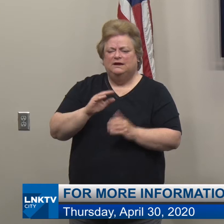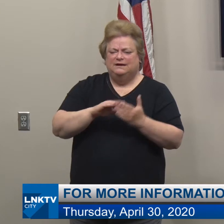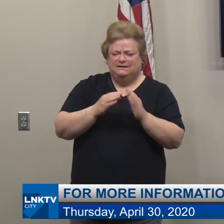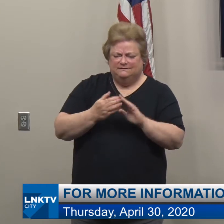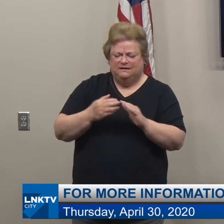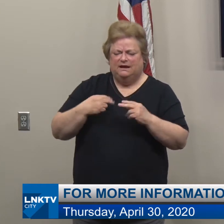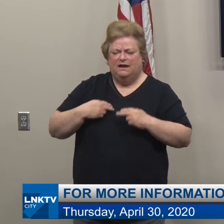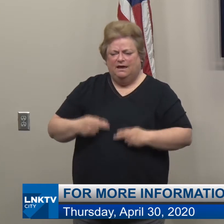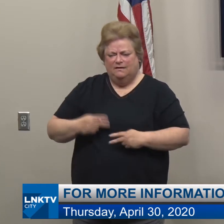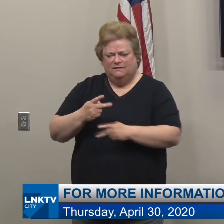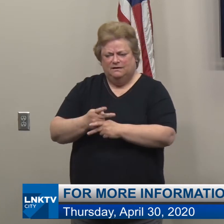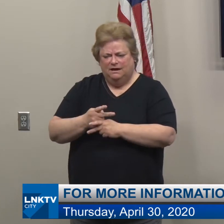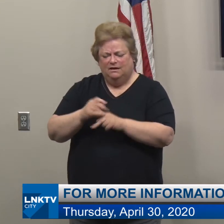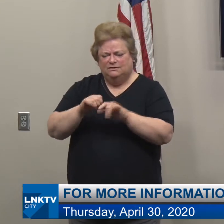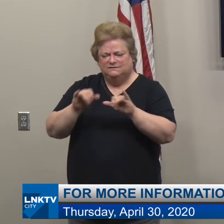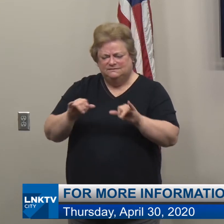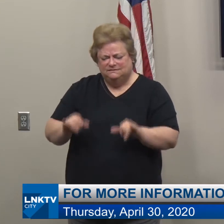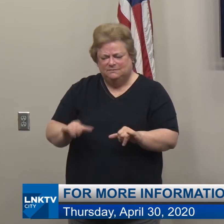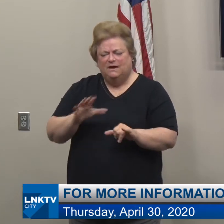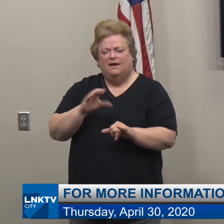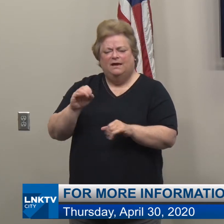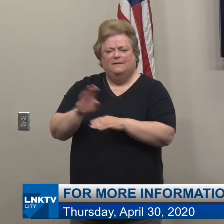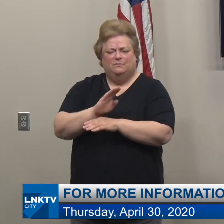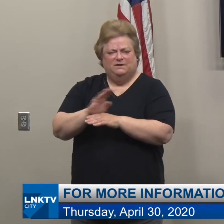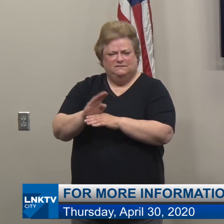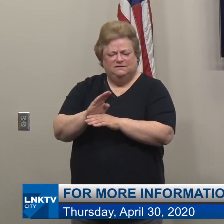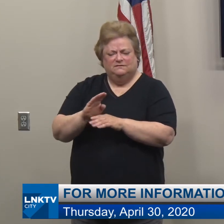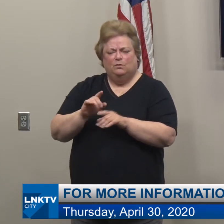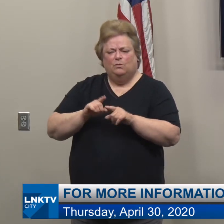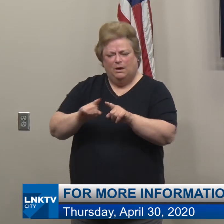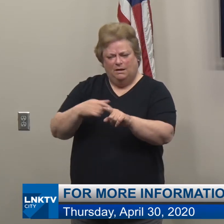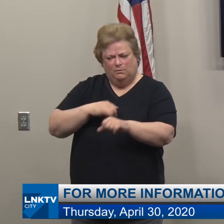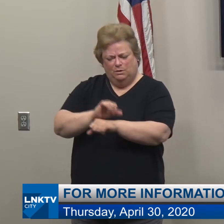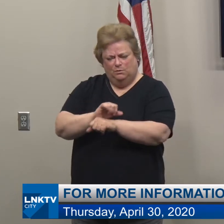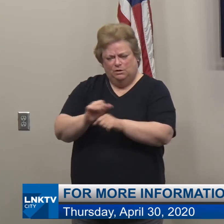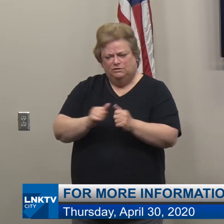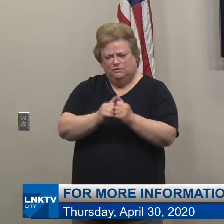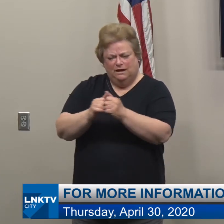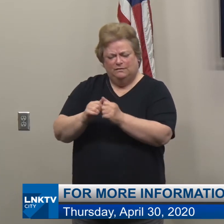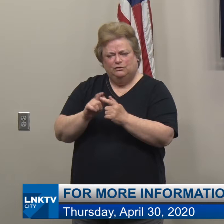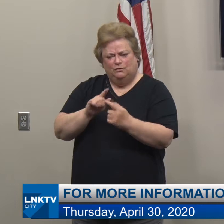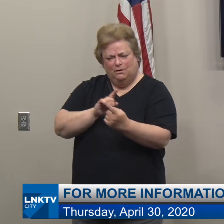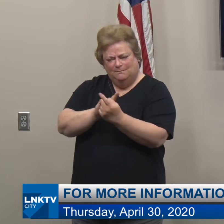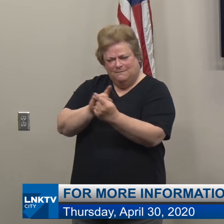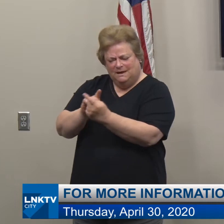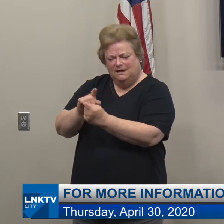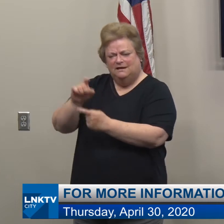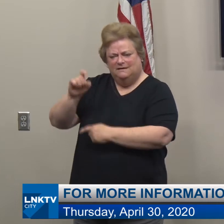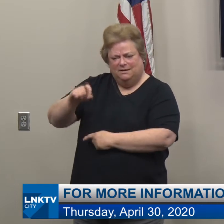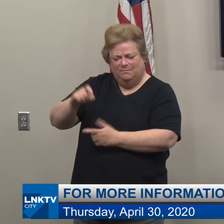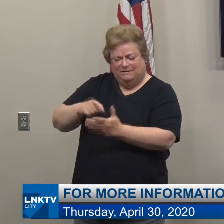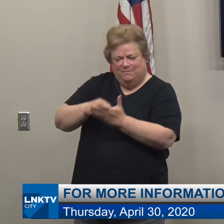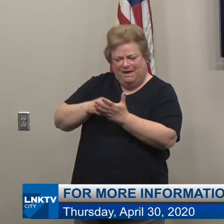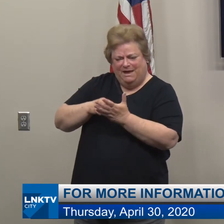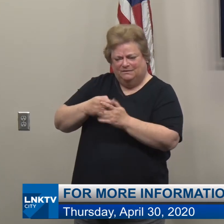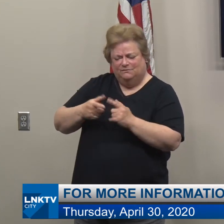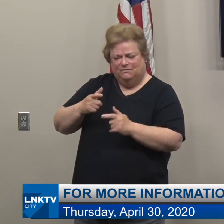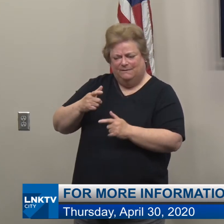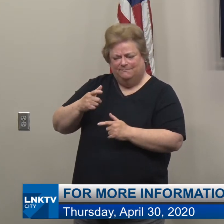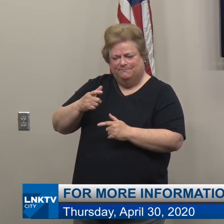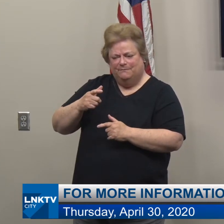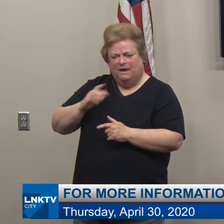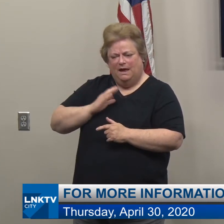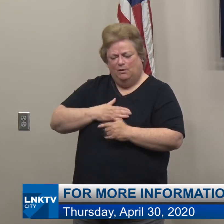healthcare system, and businesses as we work together to meet the demands and the needs of our community during this